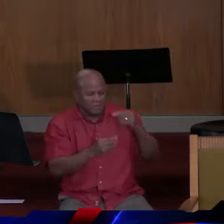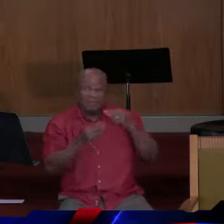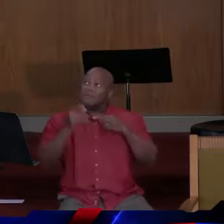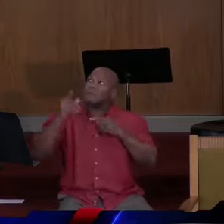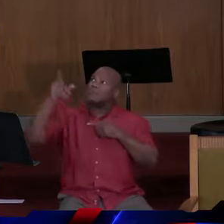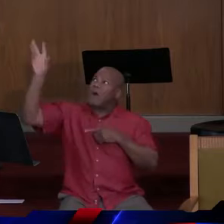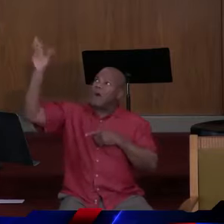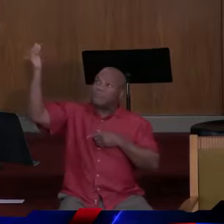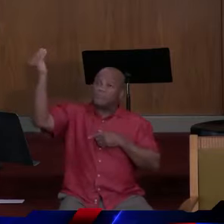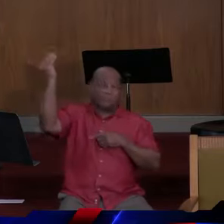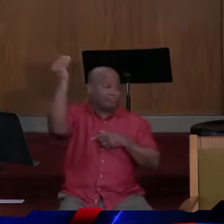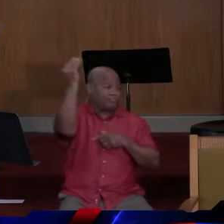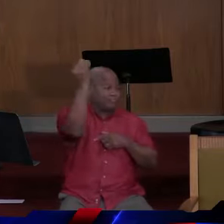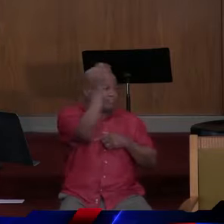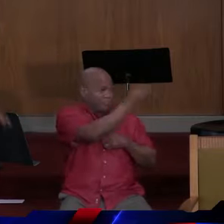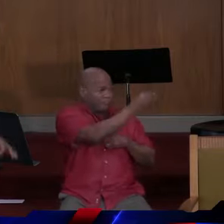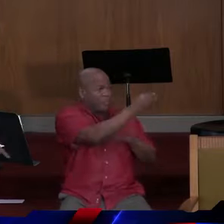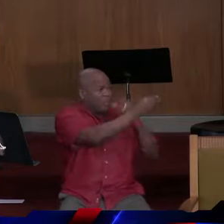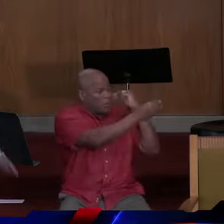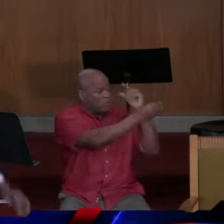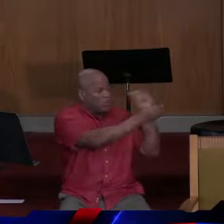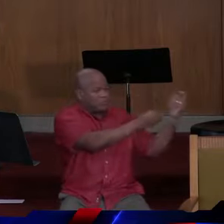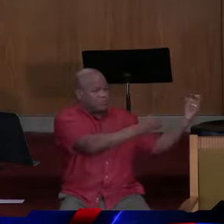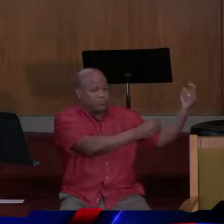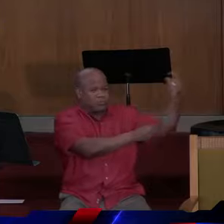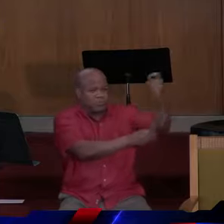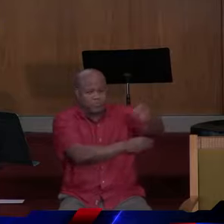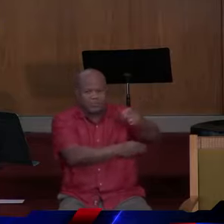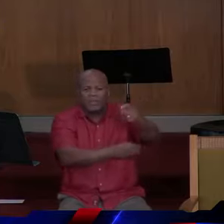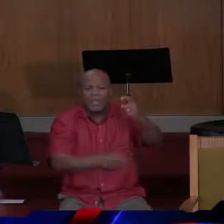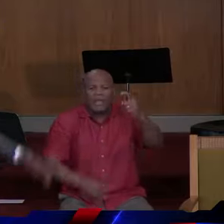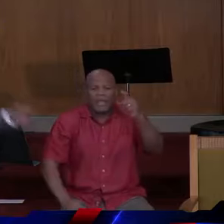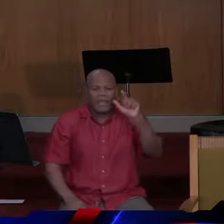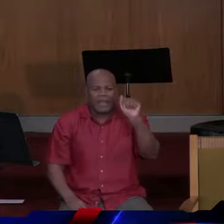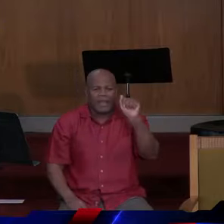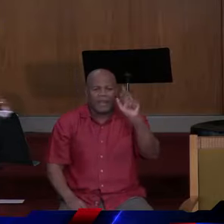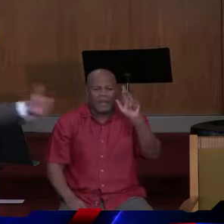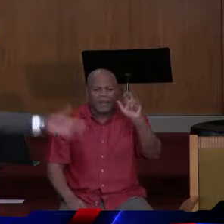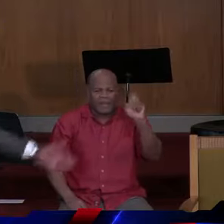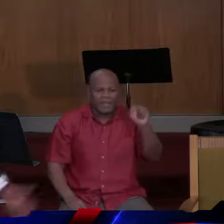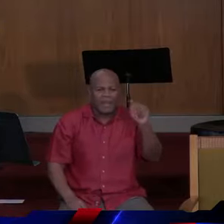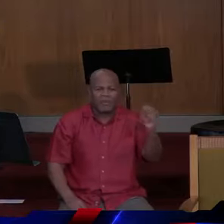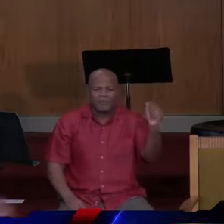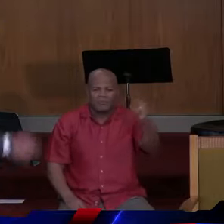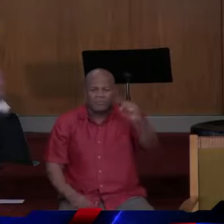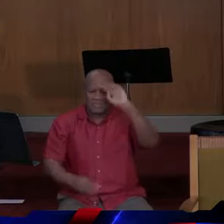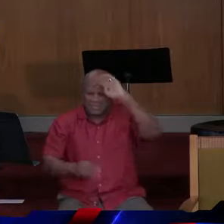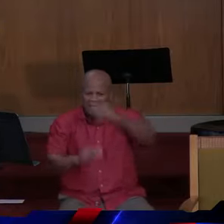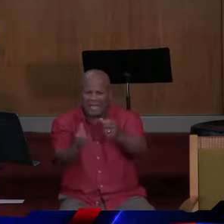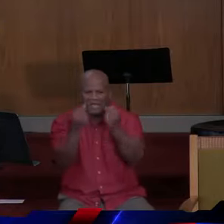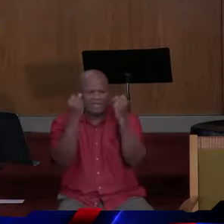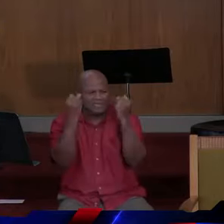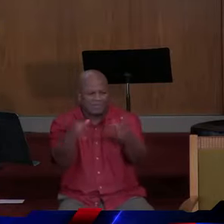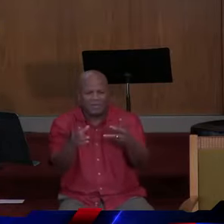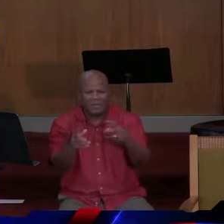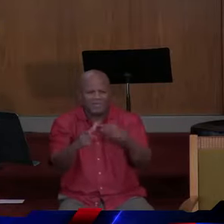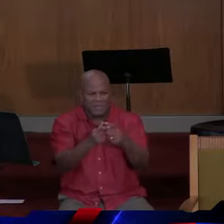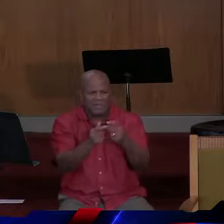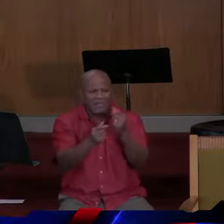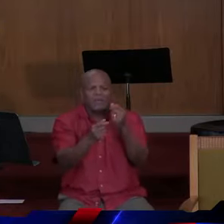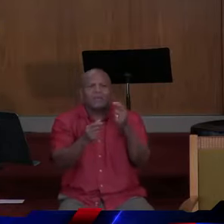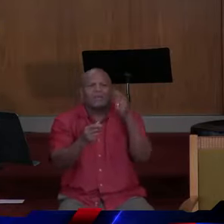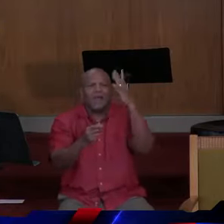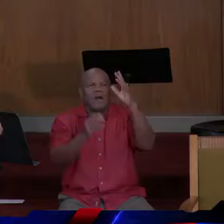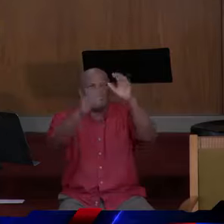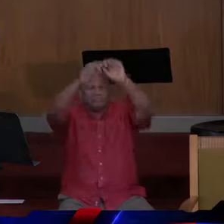sons. But when Jesus died, the veil of the temple was torn from top to bottom, opening the holiest of holies so that every blood-washed